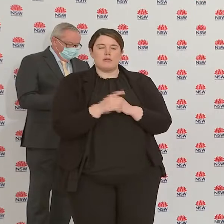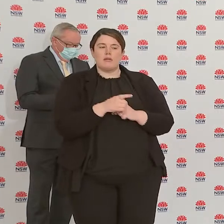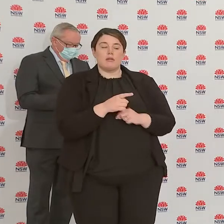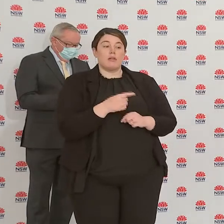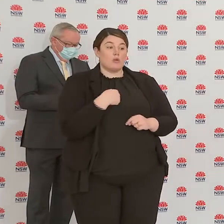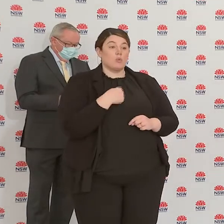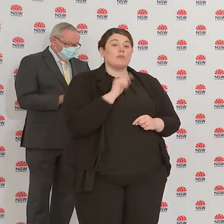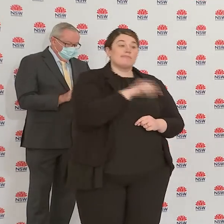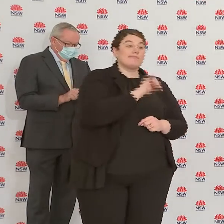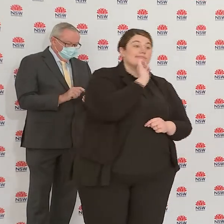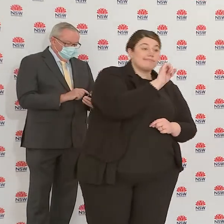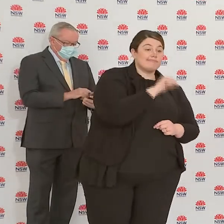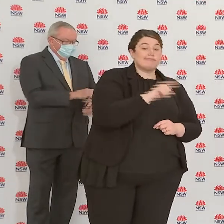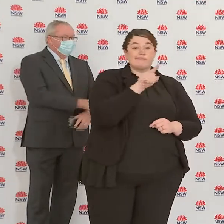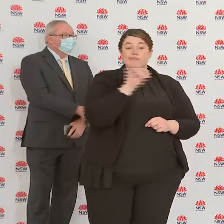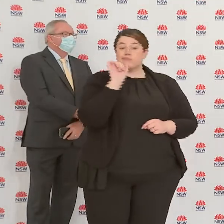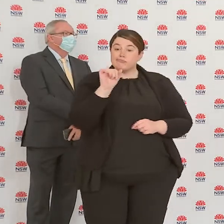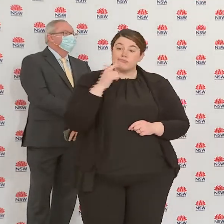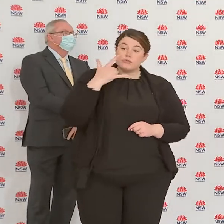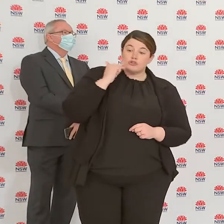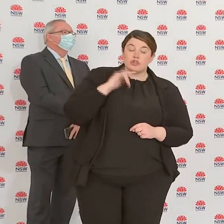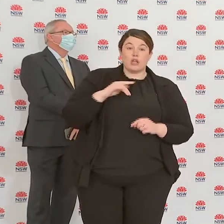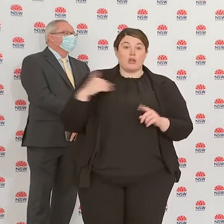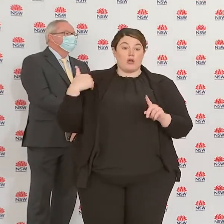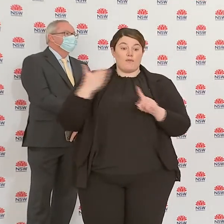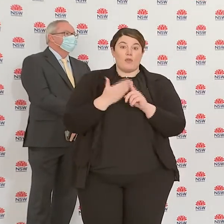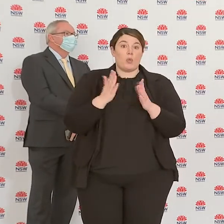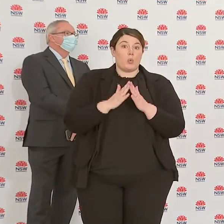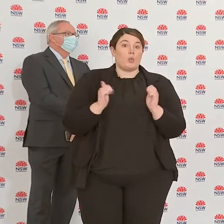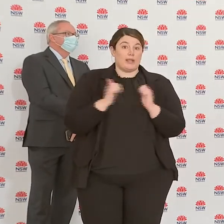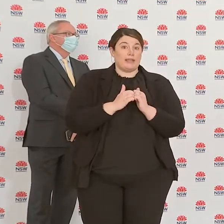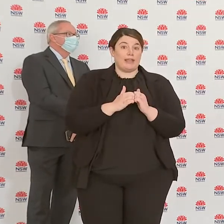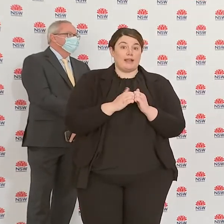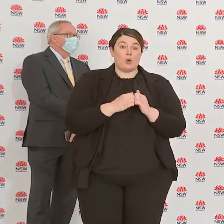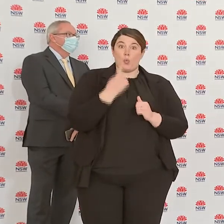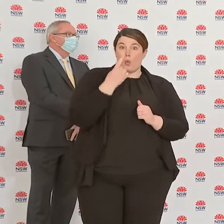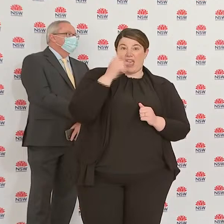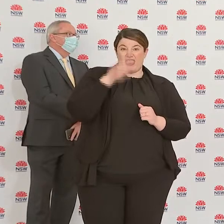That has occurred over the weekend. My understanding is well over 1,000